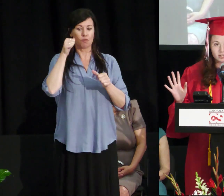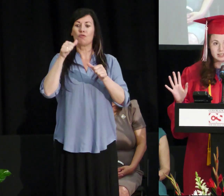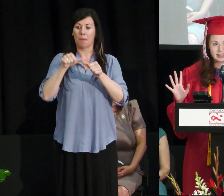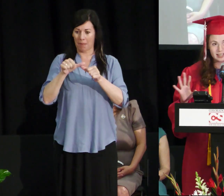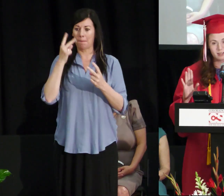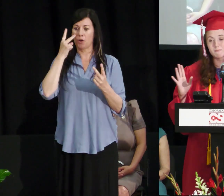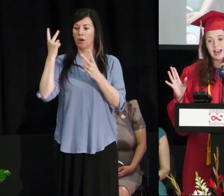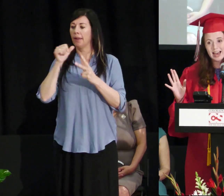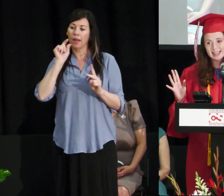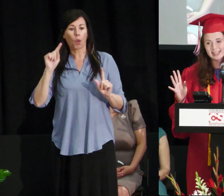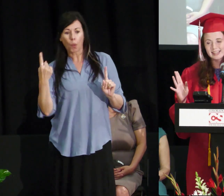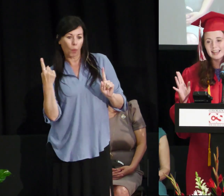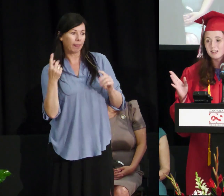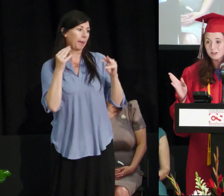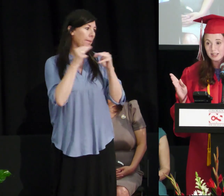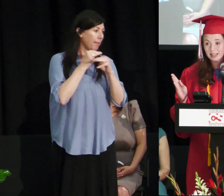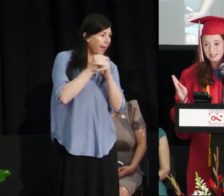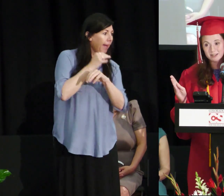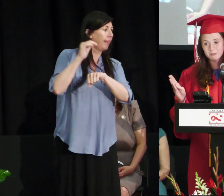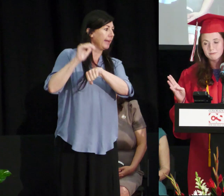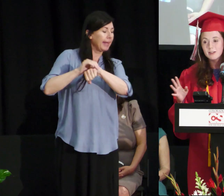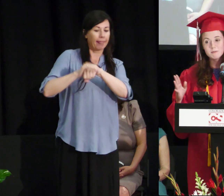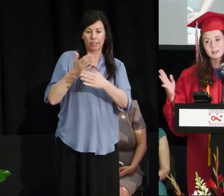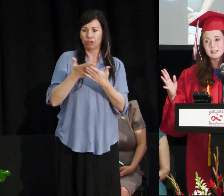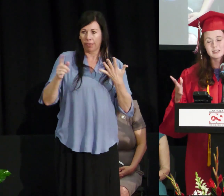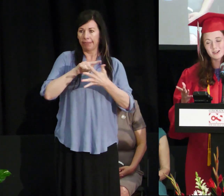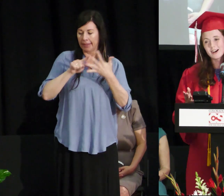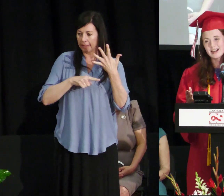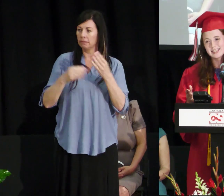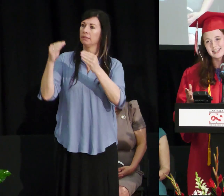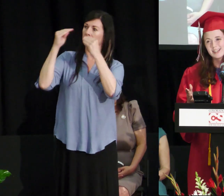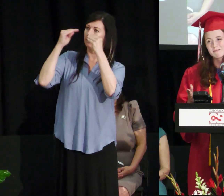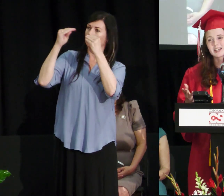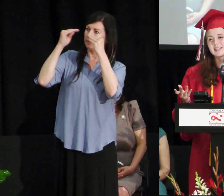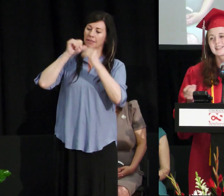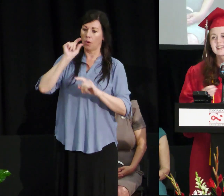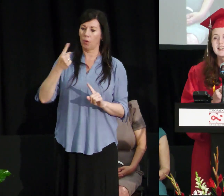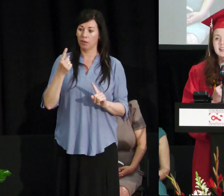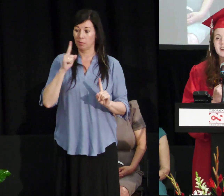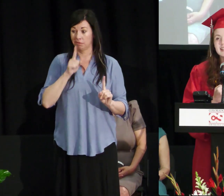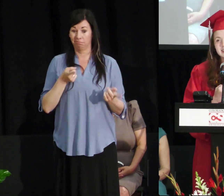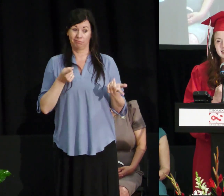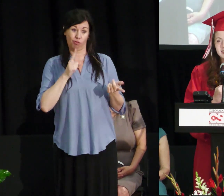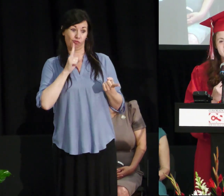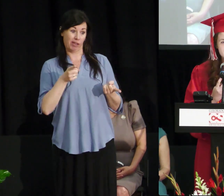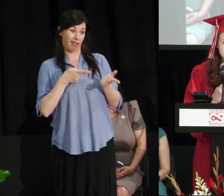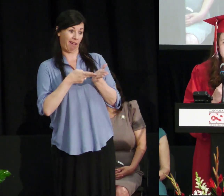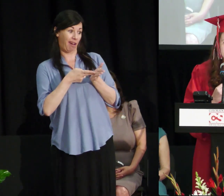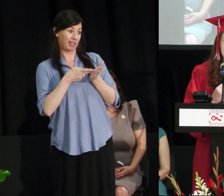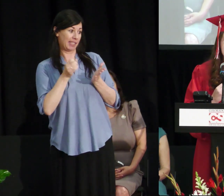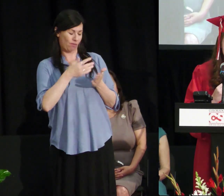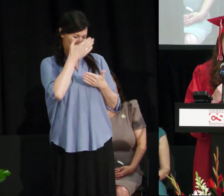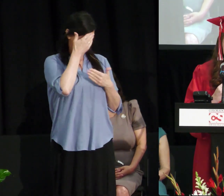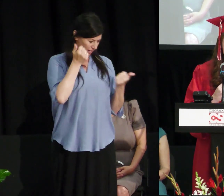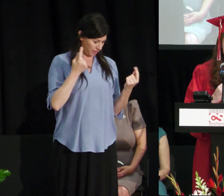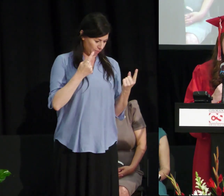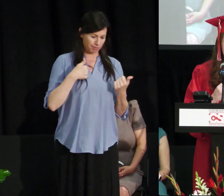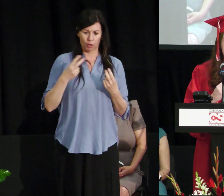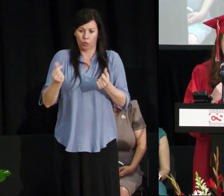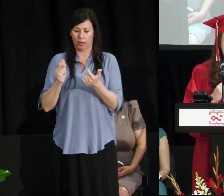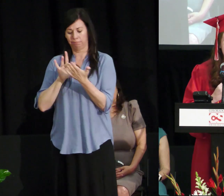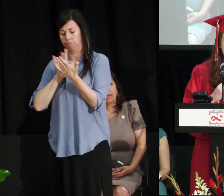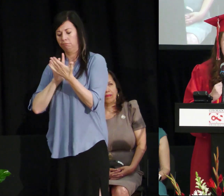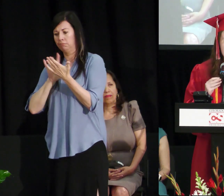not just like the math and English things that we've been taught. Because honestly, if we forget those, we can just